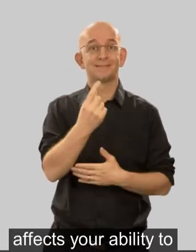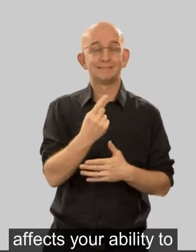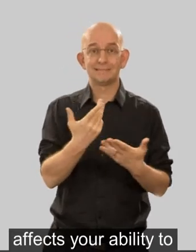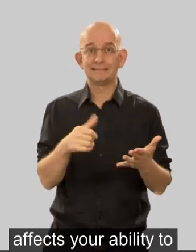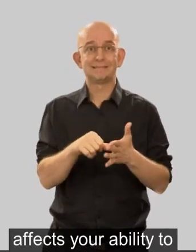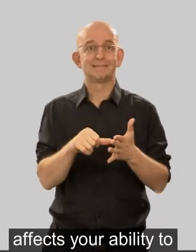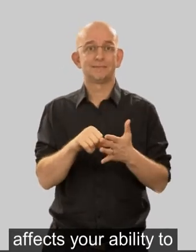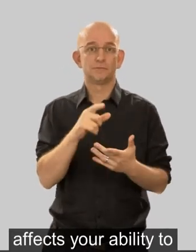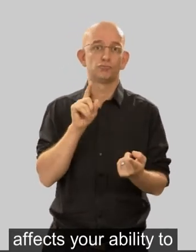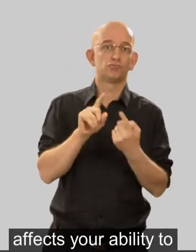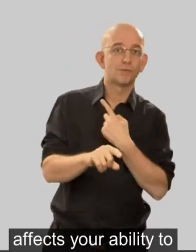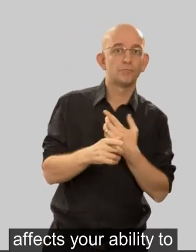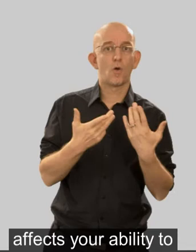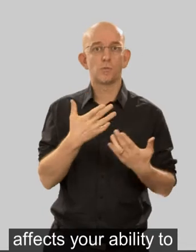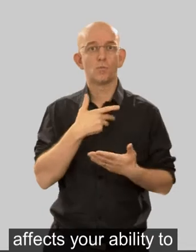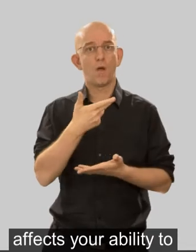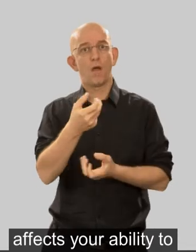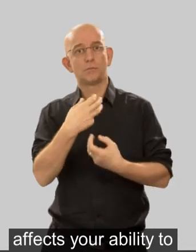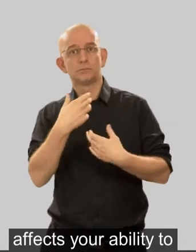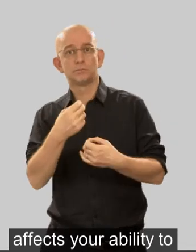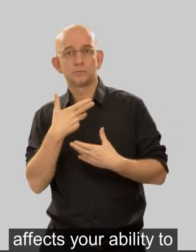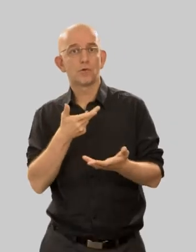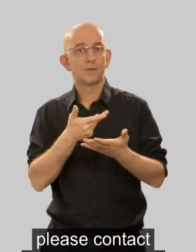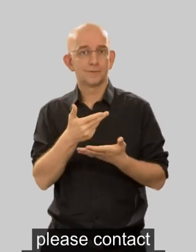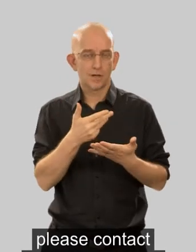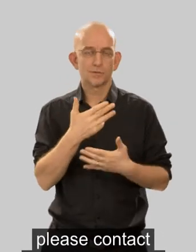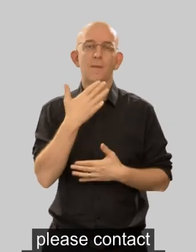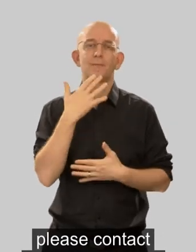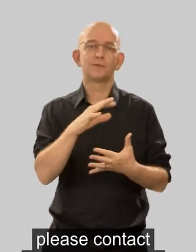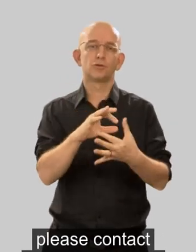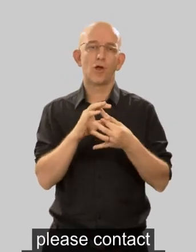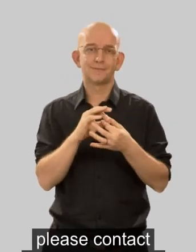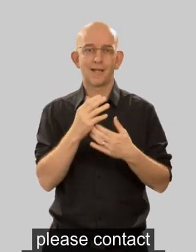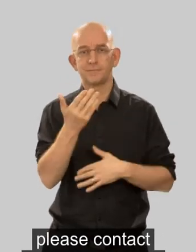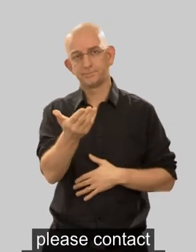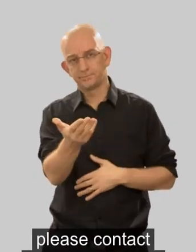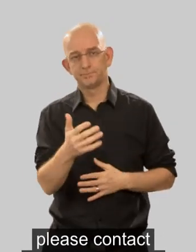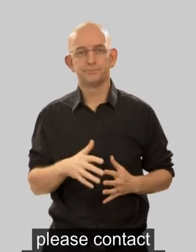2015 affects your ability to respond to the consultation, please contact us to let us know.